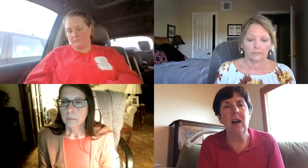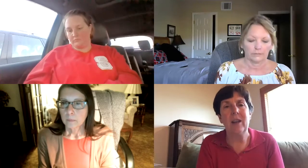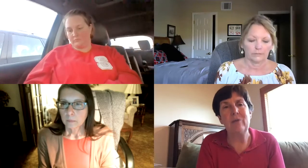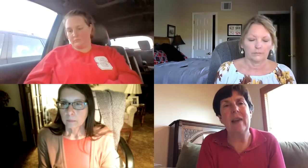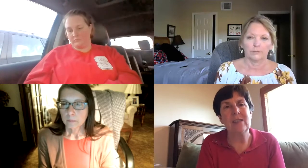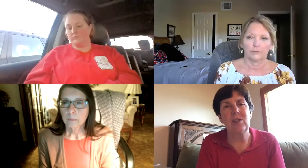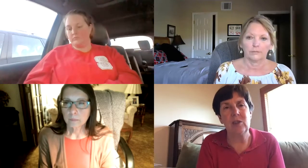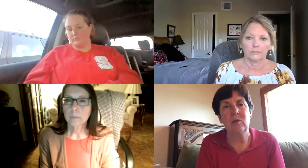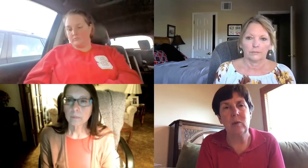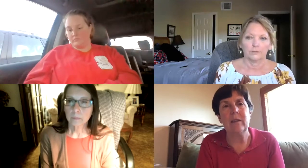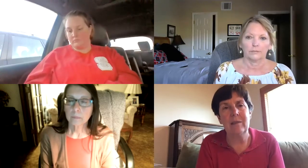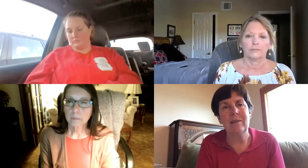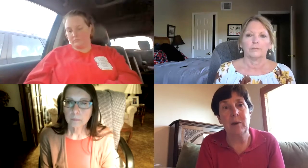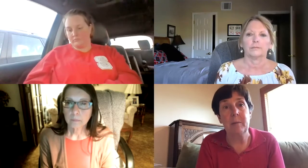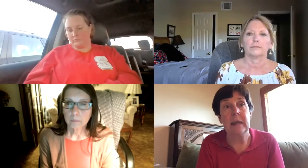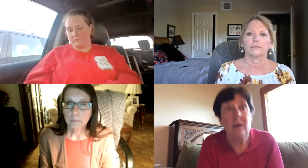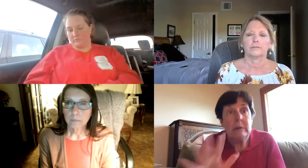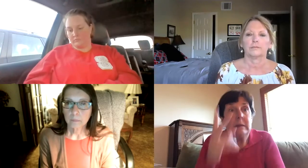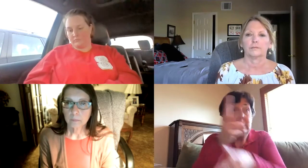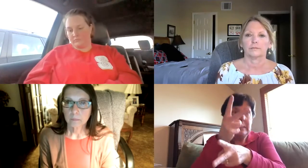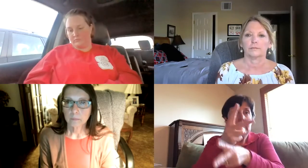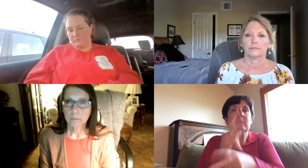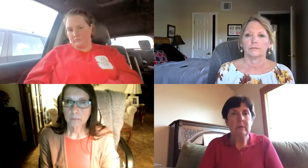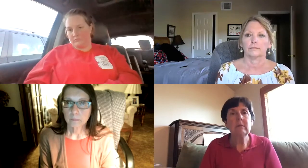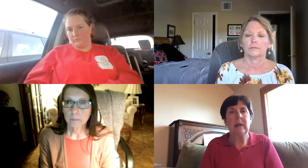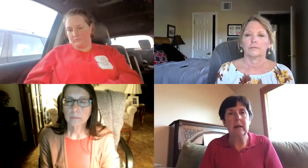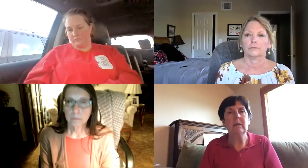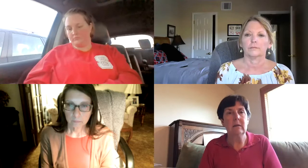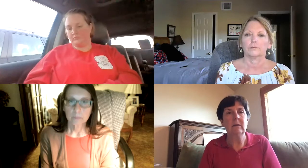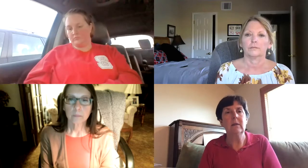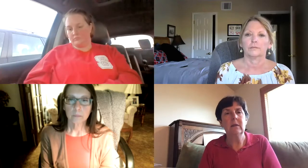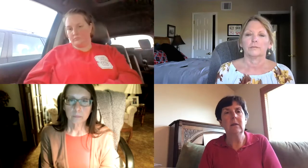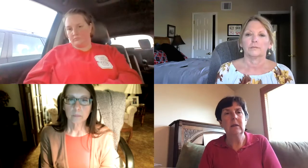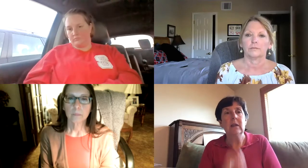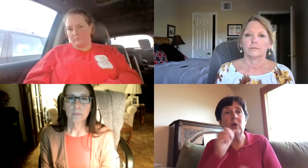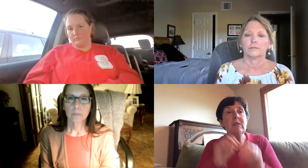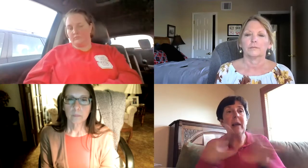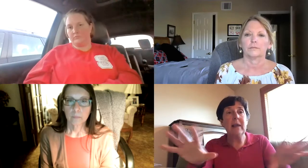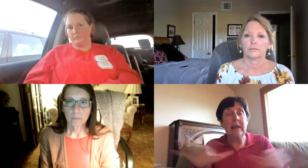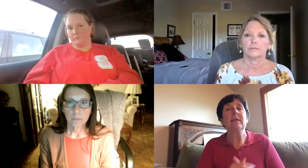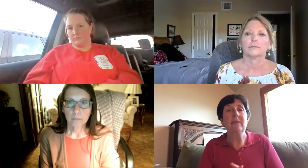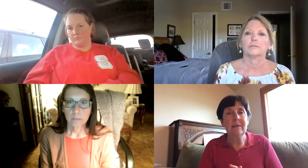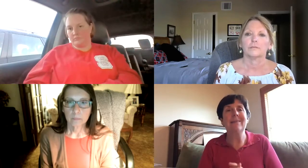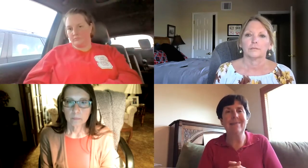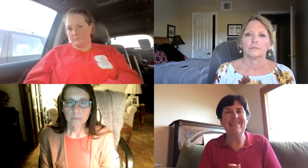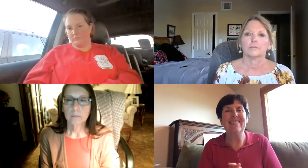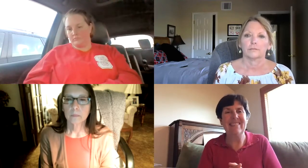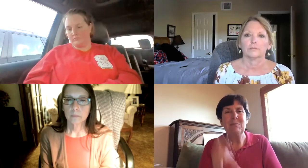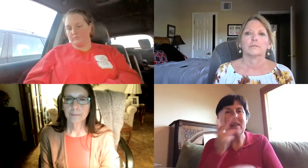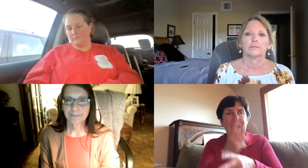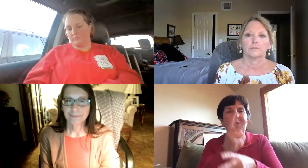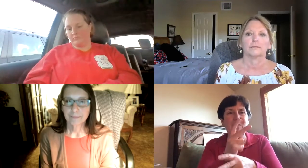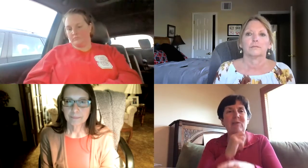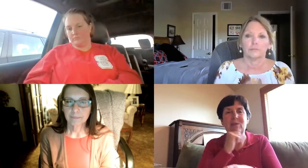urgency on the face too with be careful. Yeah. Don't spill it.